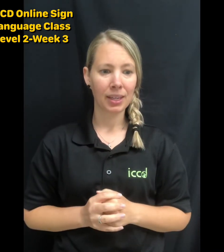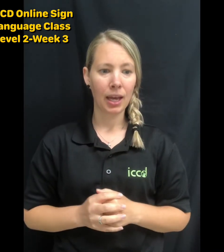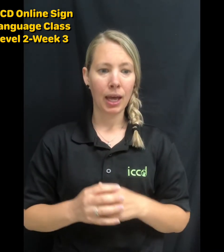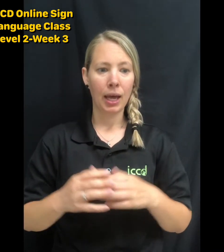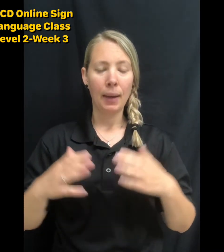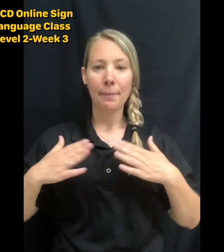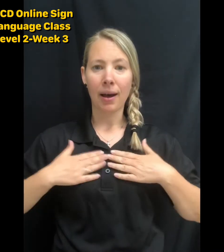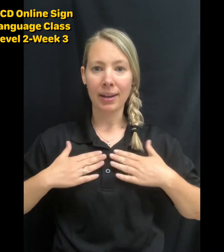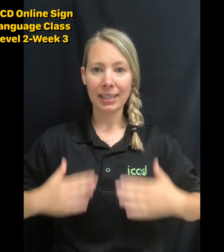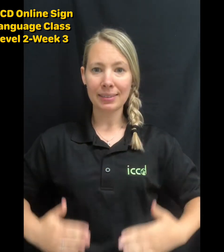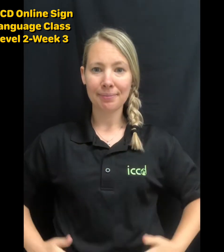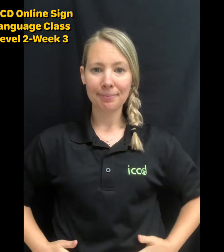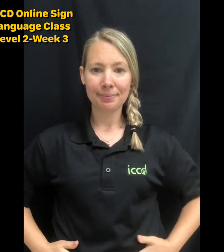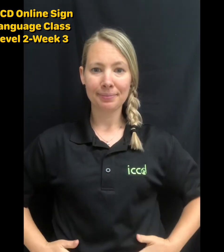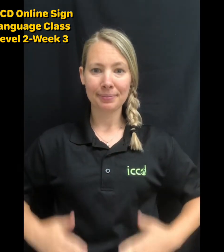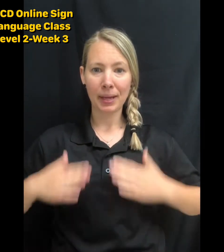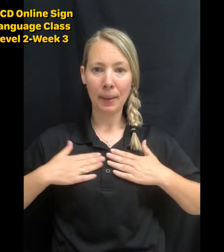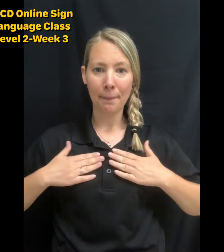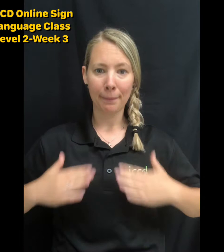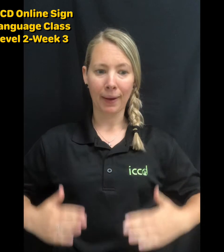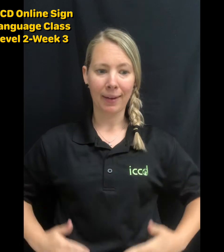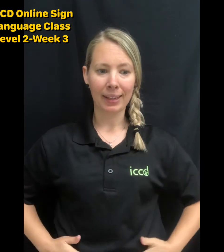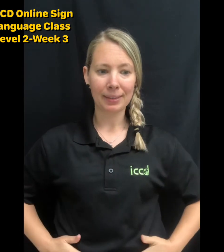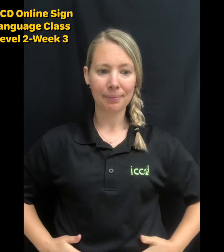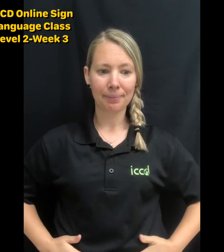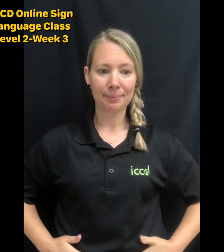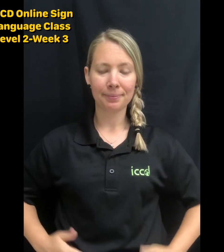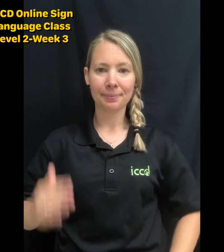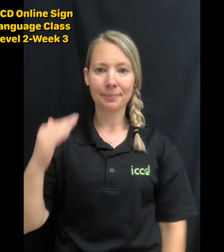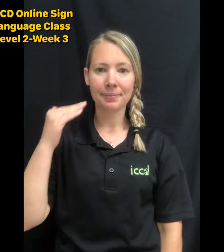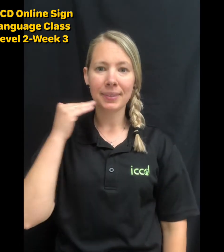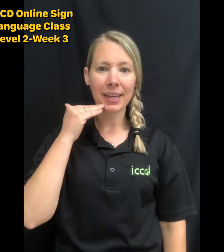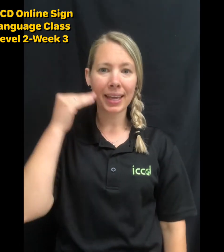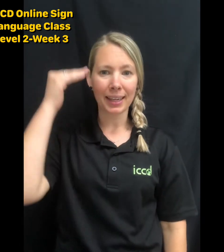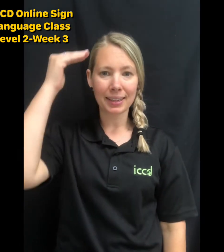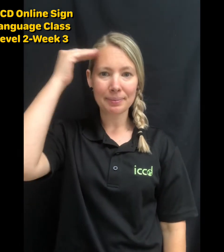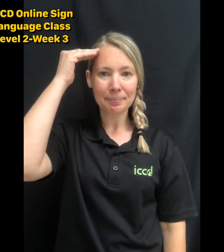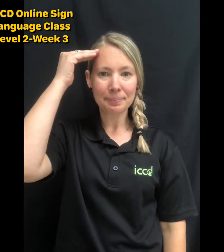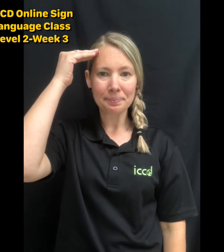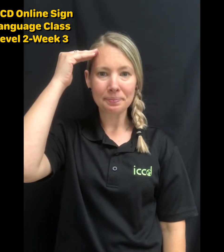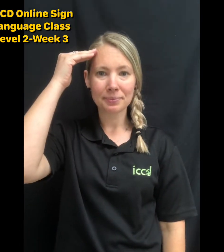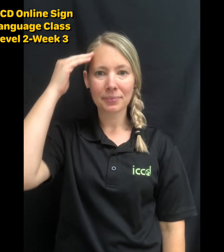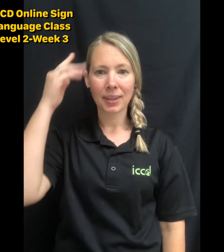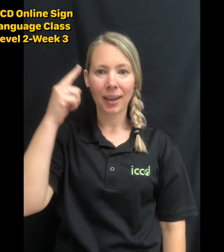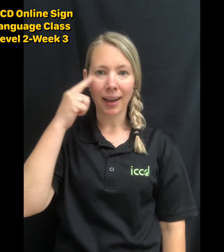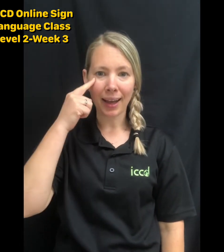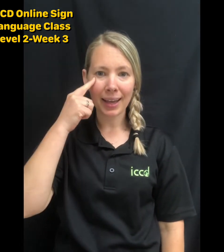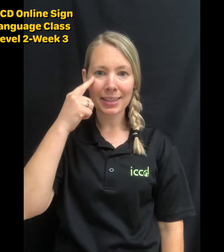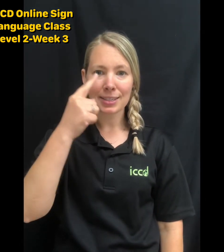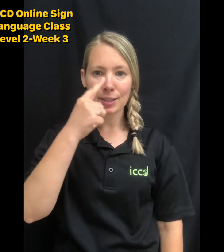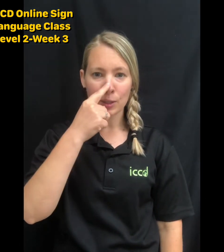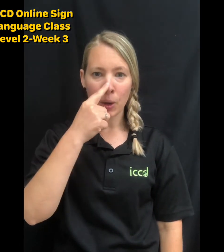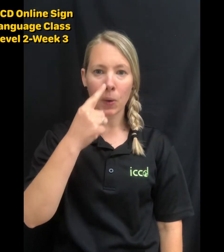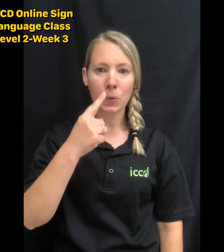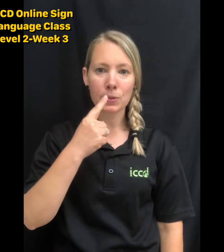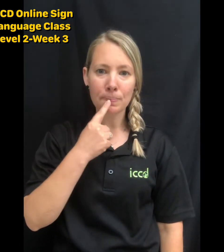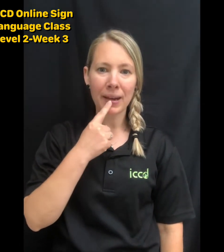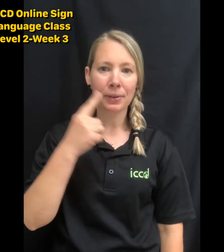Body. Body. Head. Eyes. Nose. Mouth.